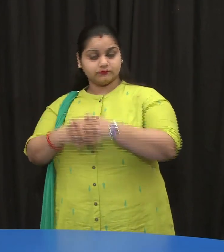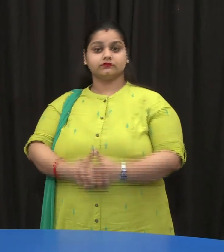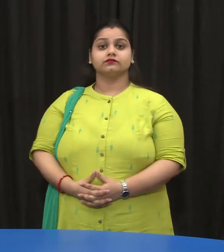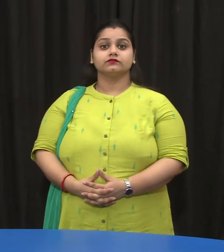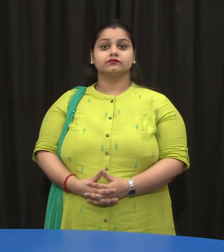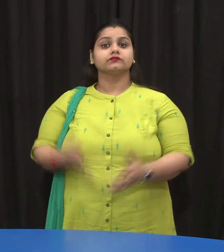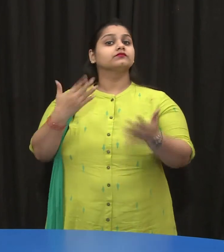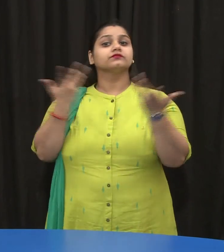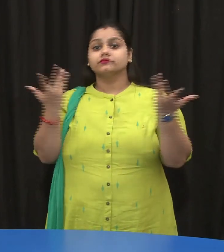at